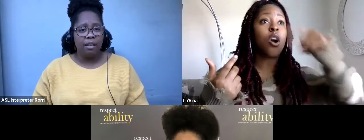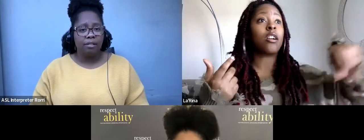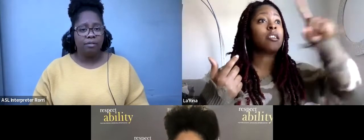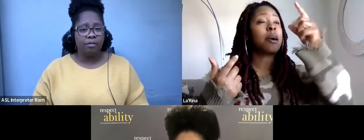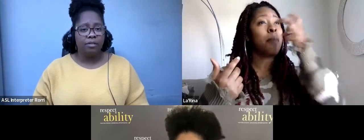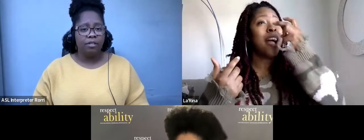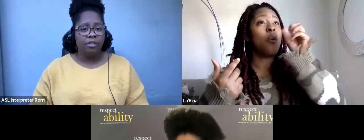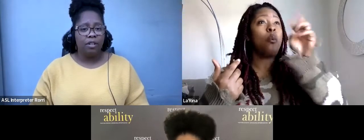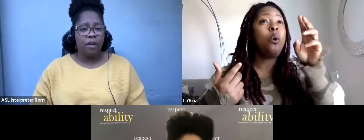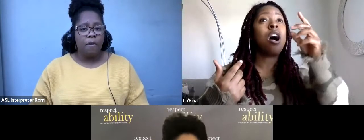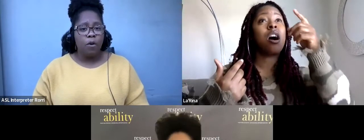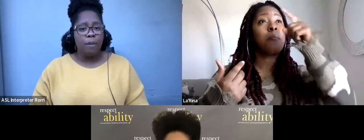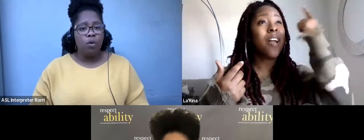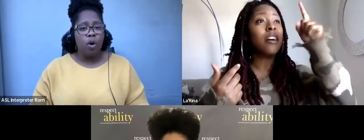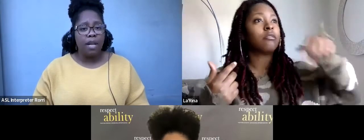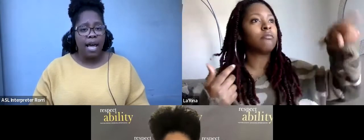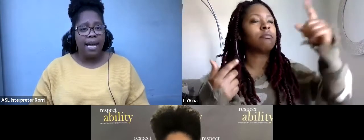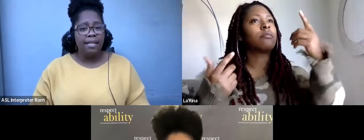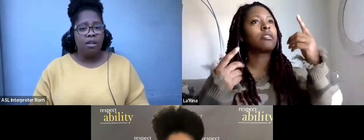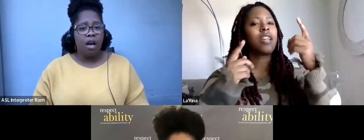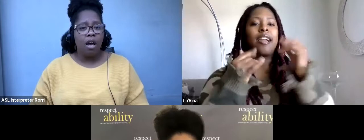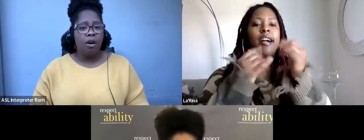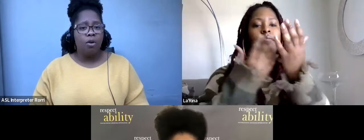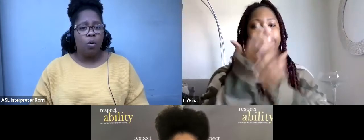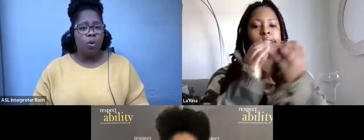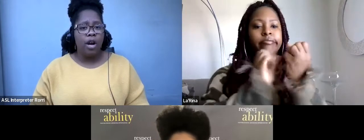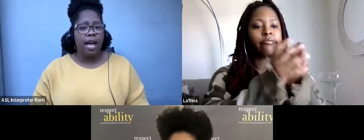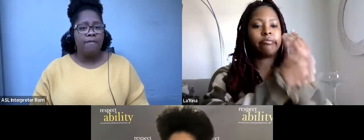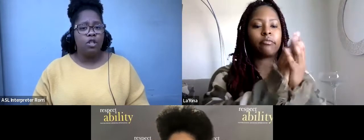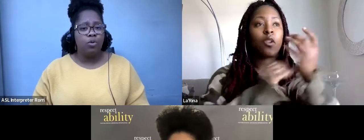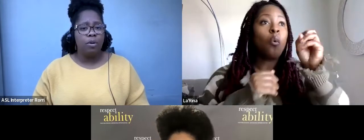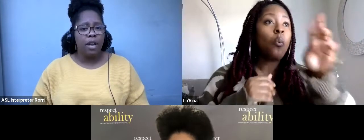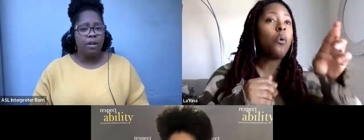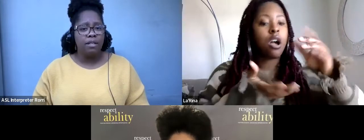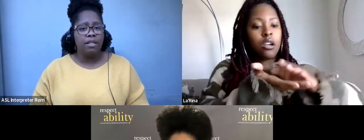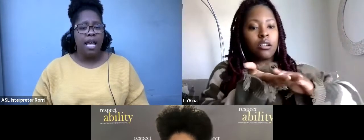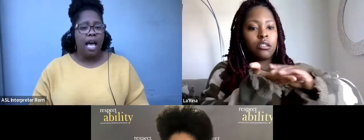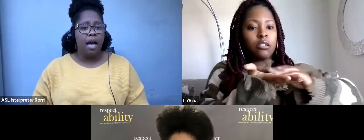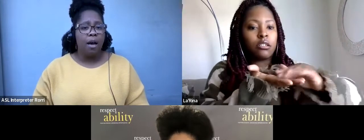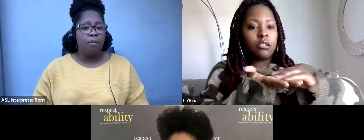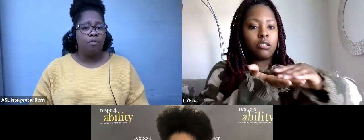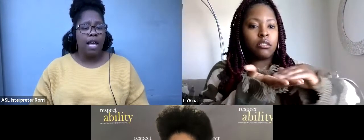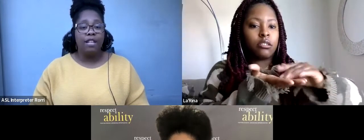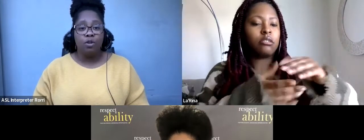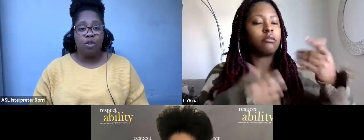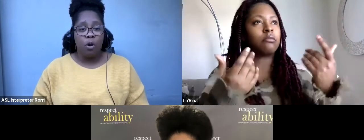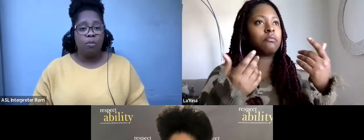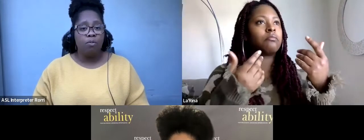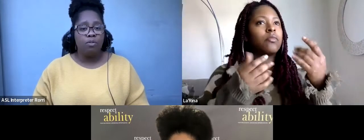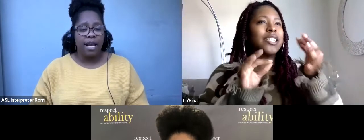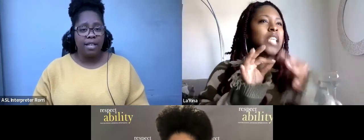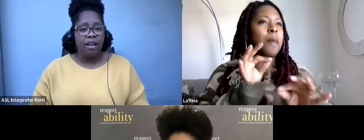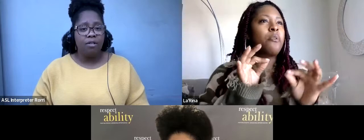communicate. For people who are blind or have visual impairments, I do